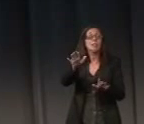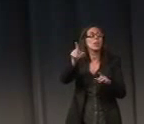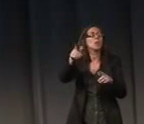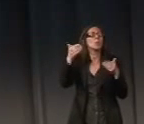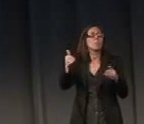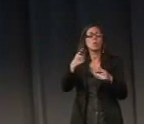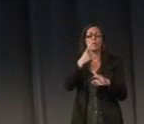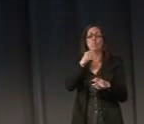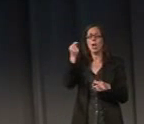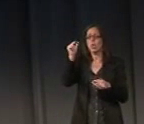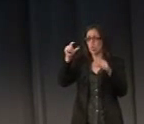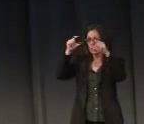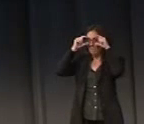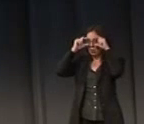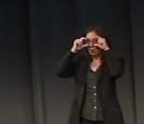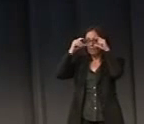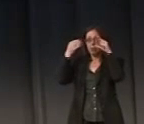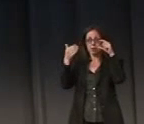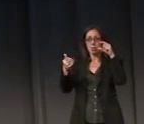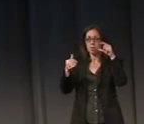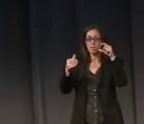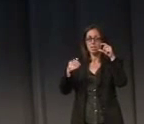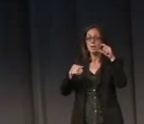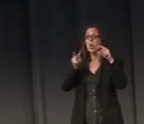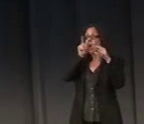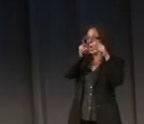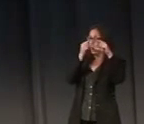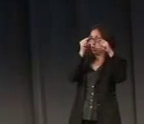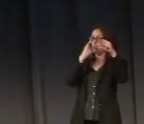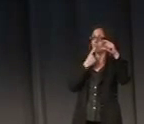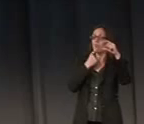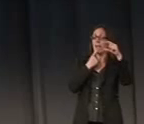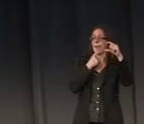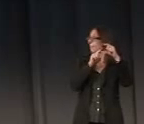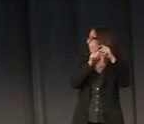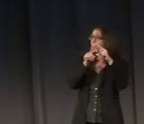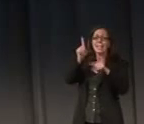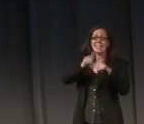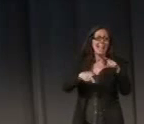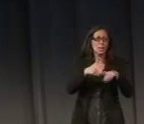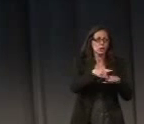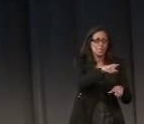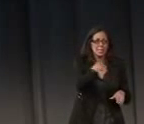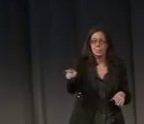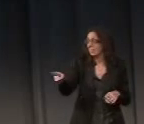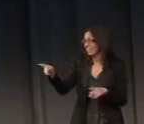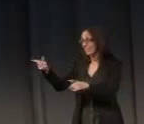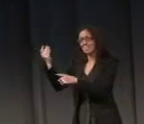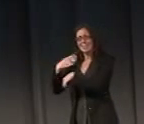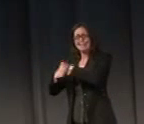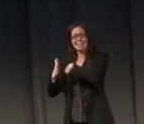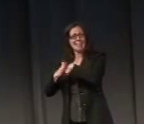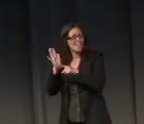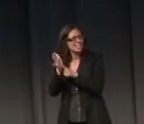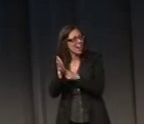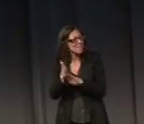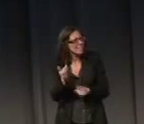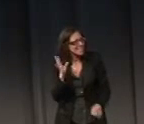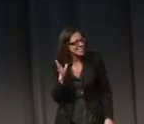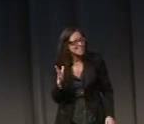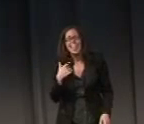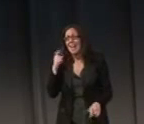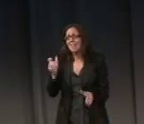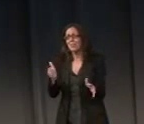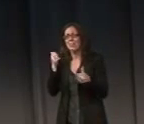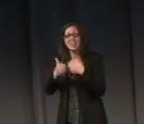the red filter. And look at no cheating. We've got to do this relatively quickly because she's telling me I only have 5 minutes. But